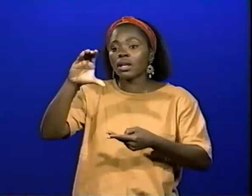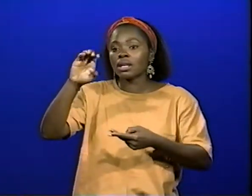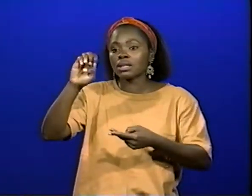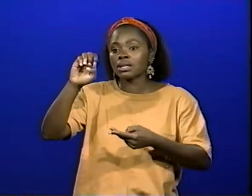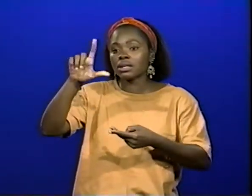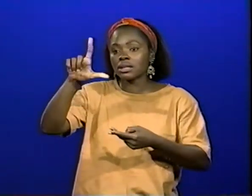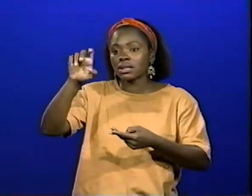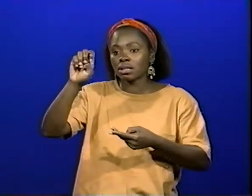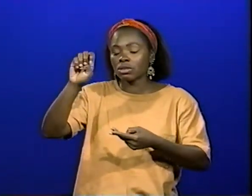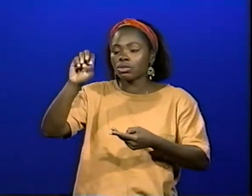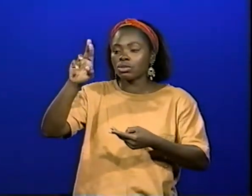and